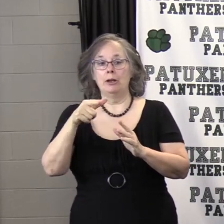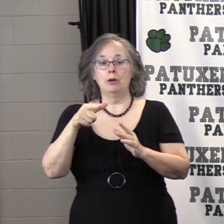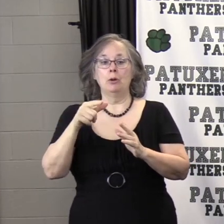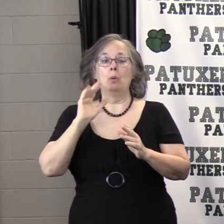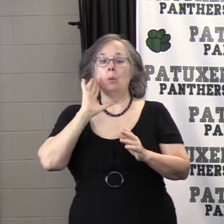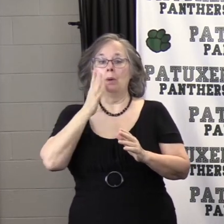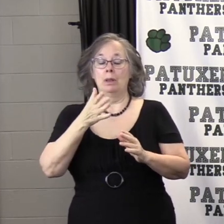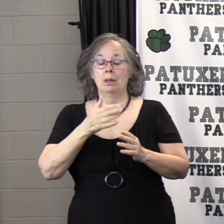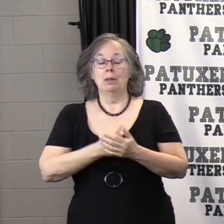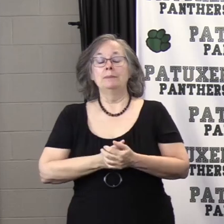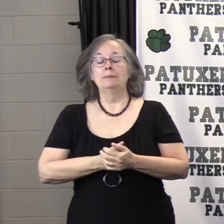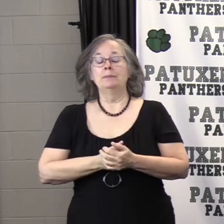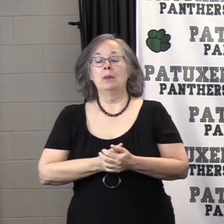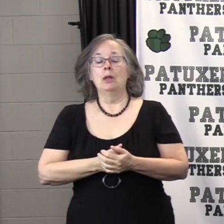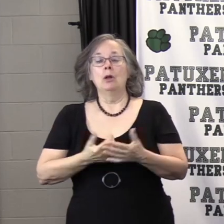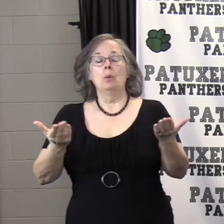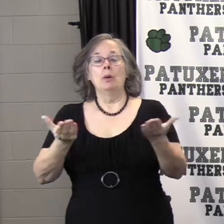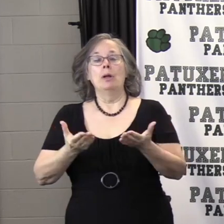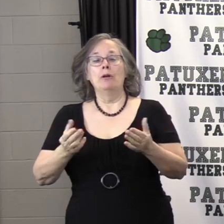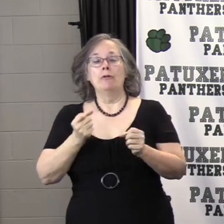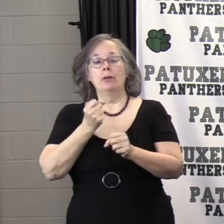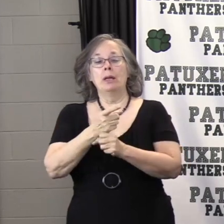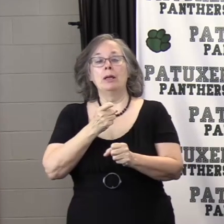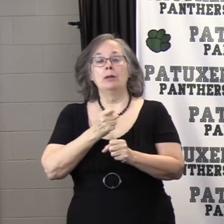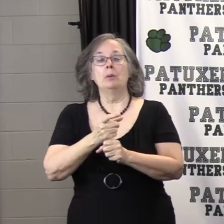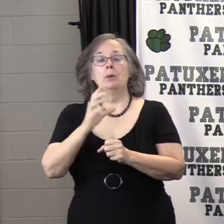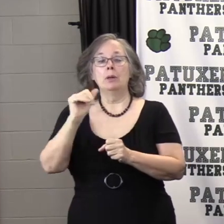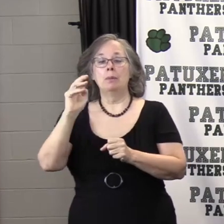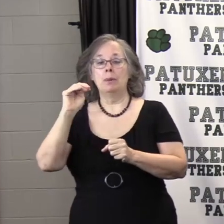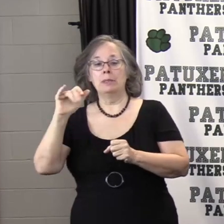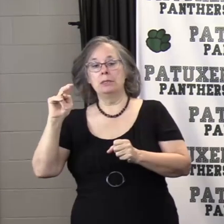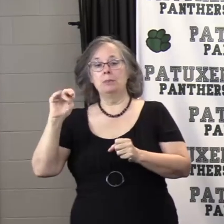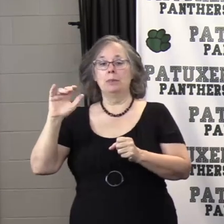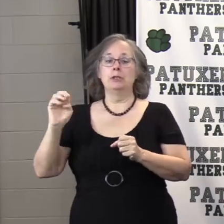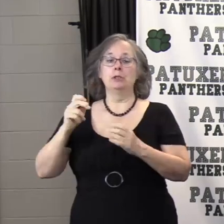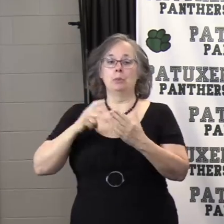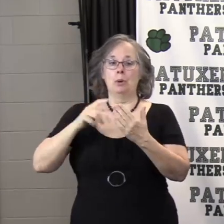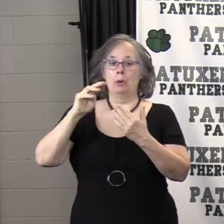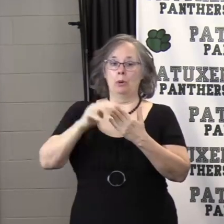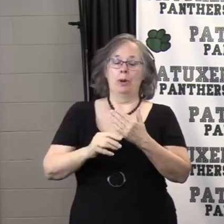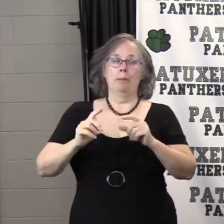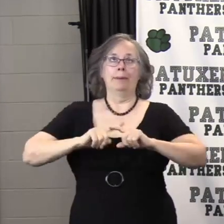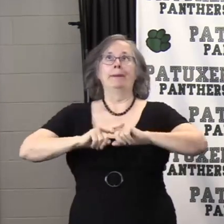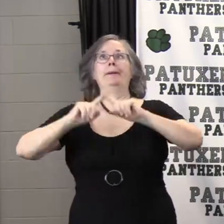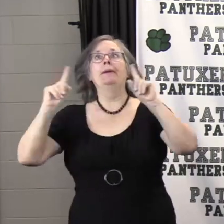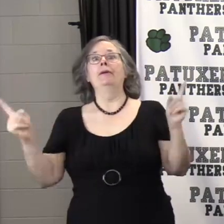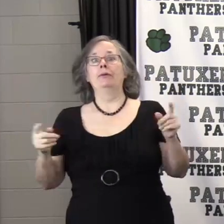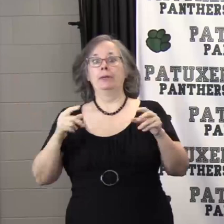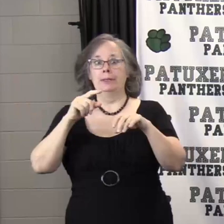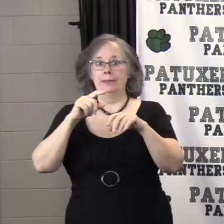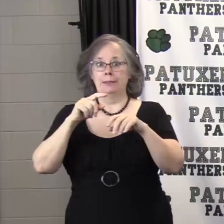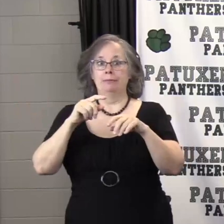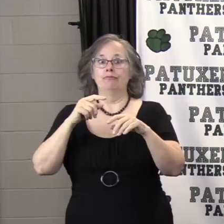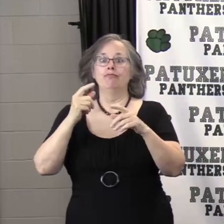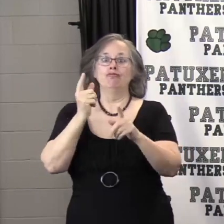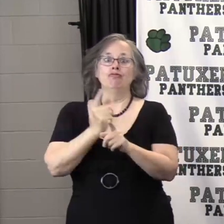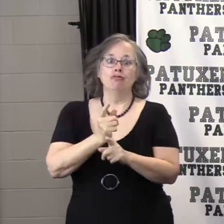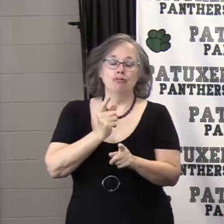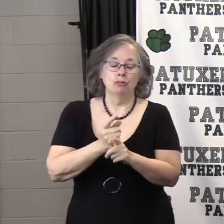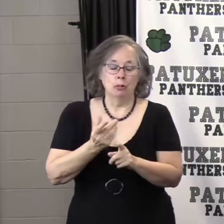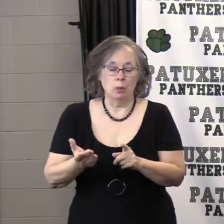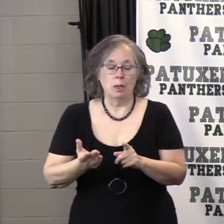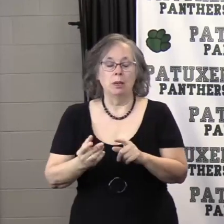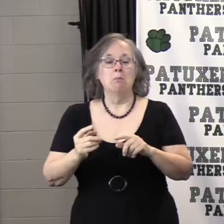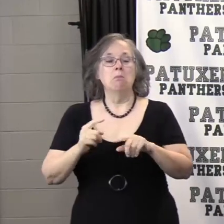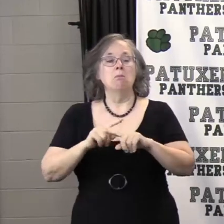We are here this evening for the annual commencement program. While this program is vastly different from our typical graduation ceremony, the meaning behind